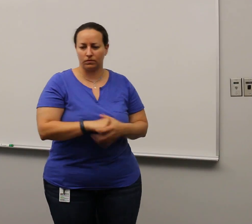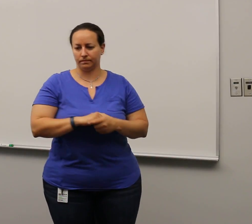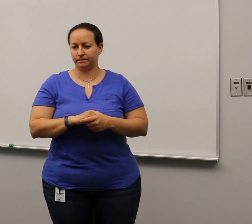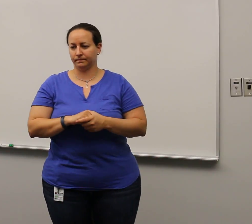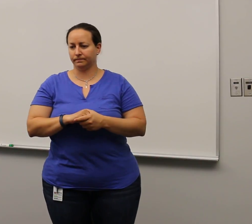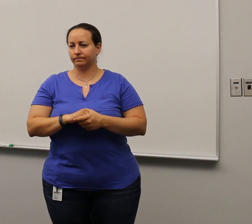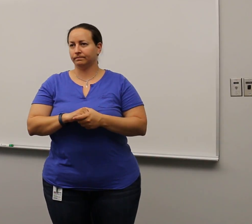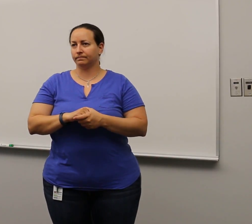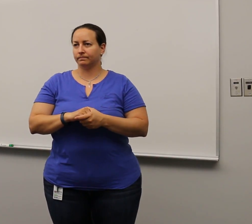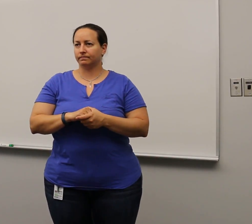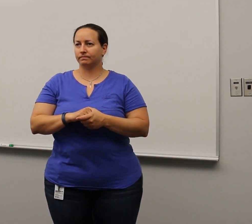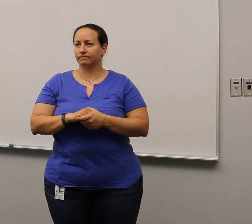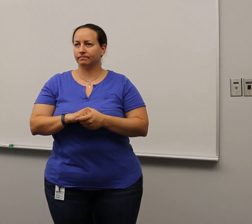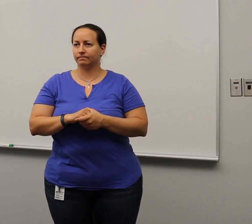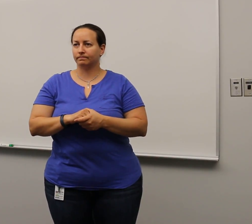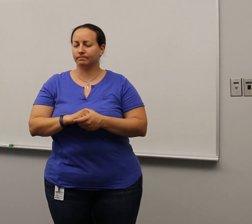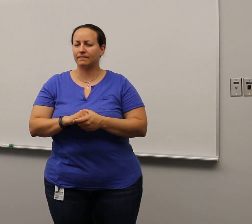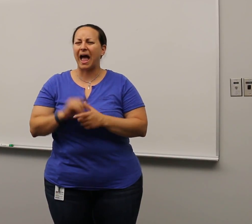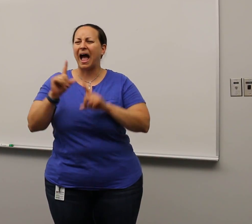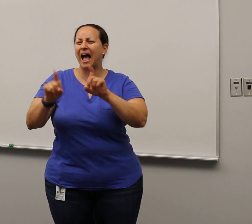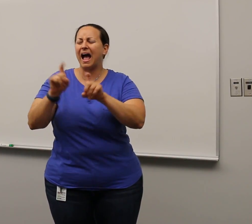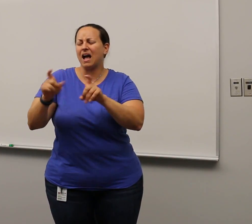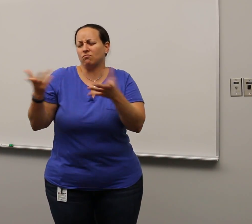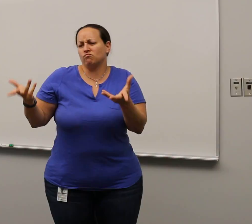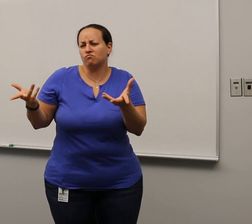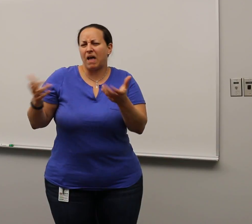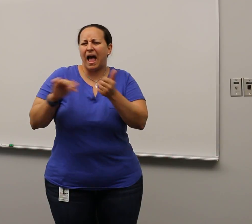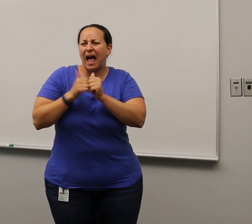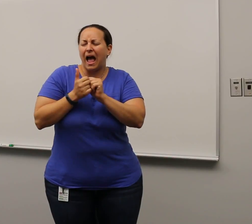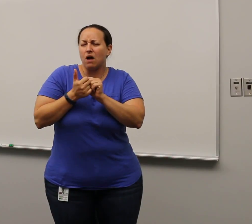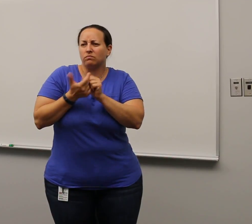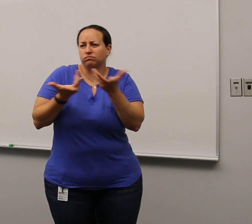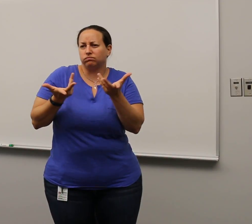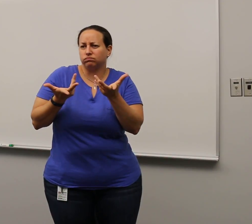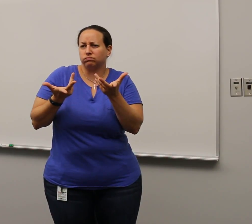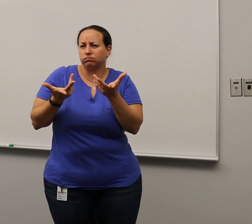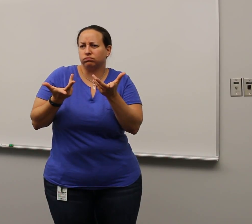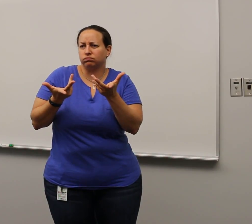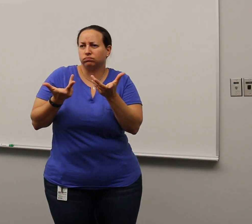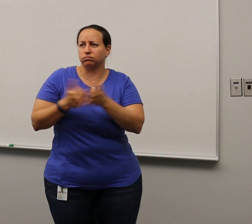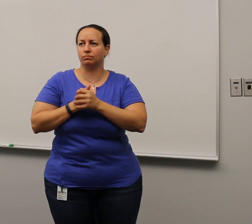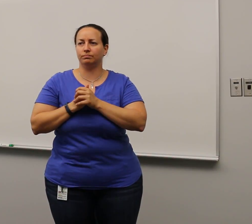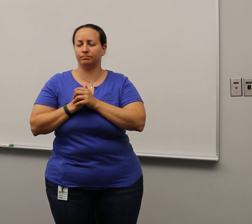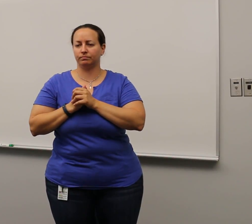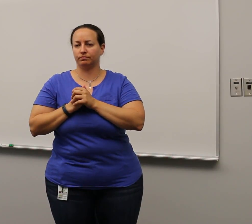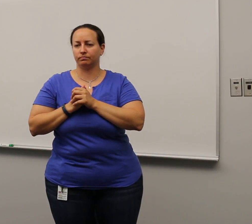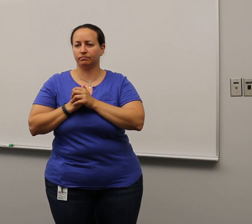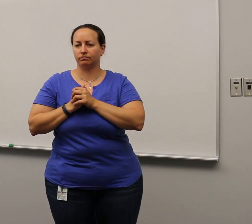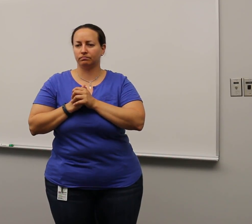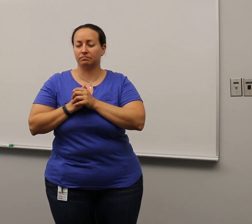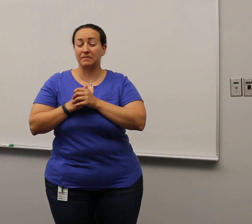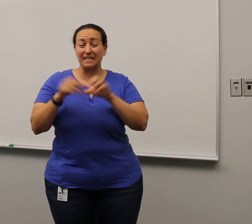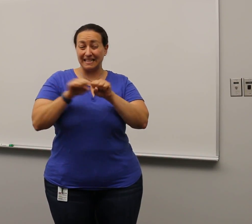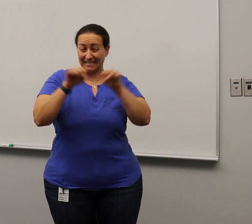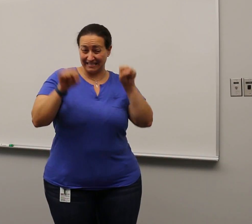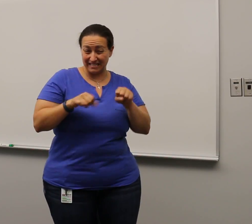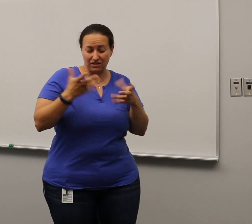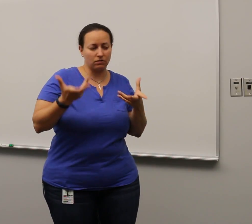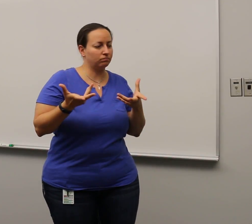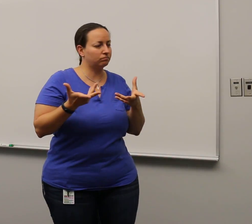them why the gears are different sizes. What's that going to do within the gear system, and in this case, when riding a